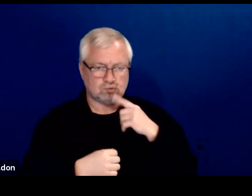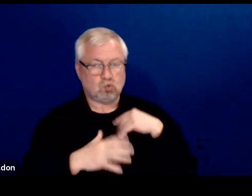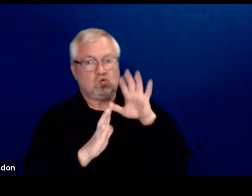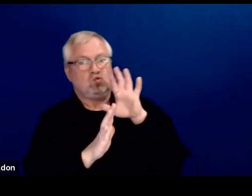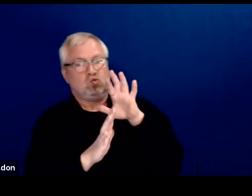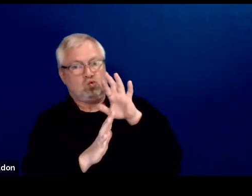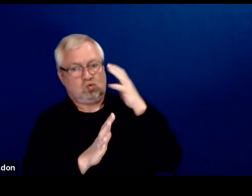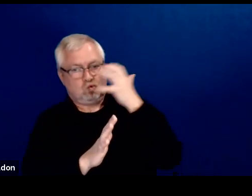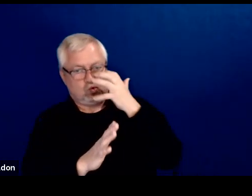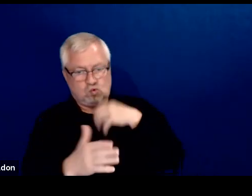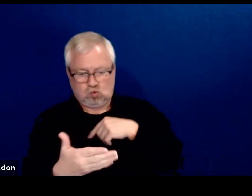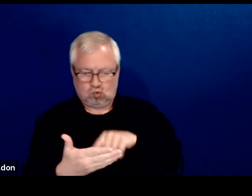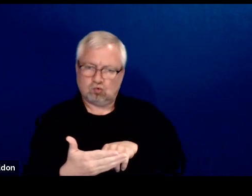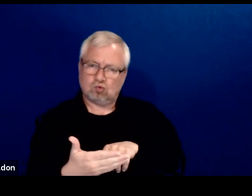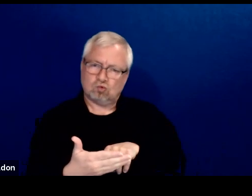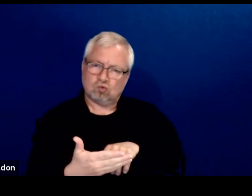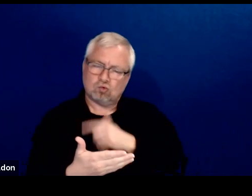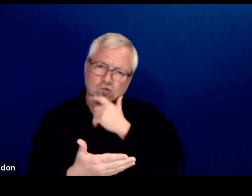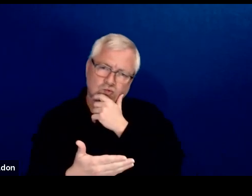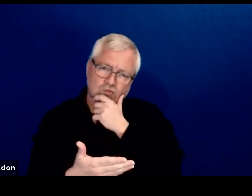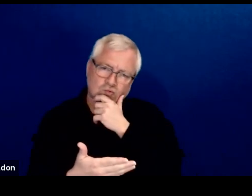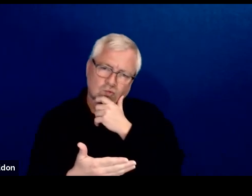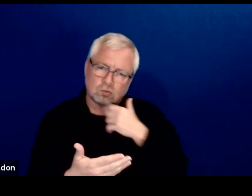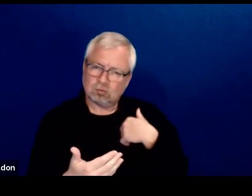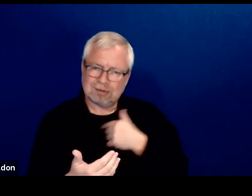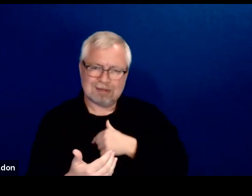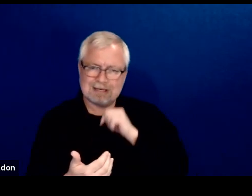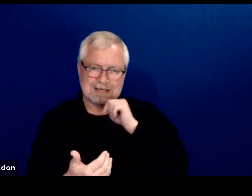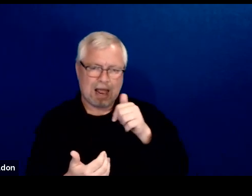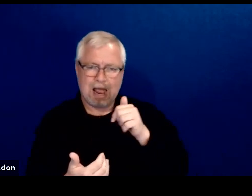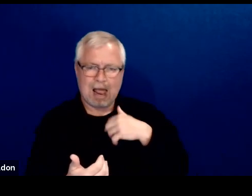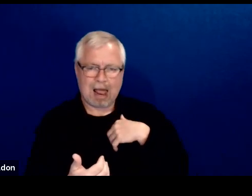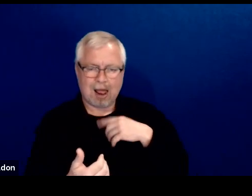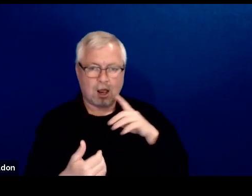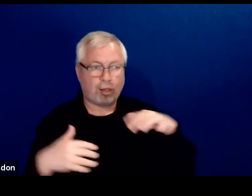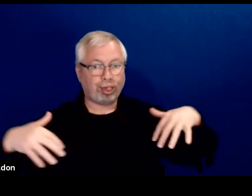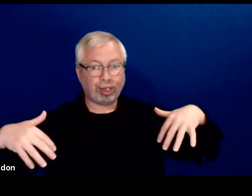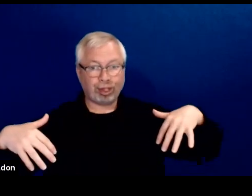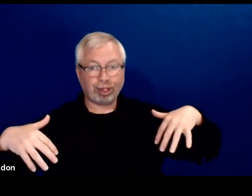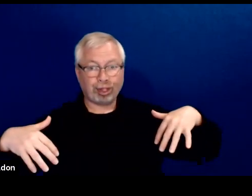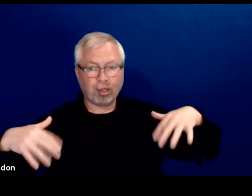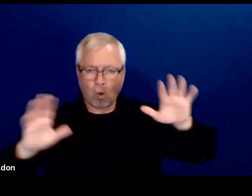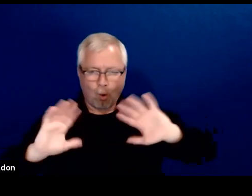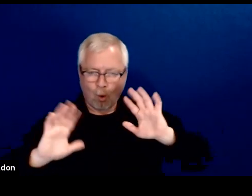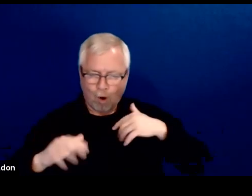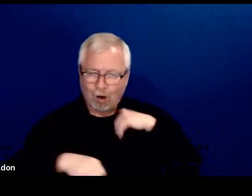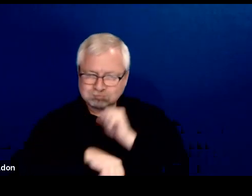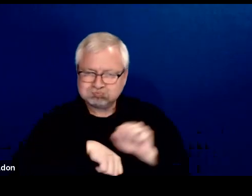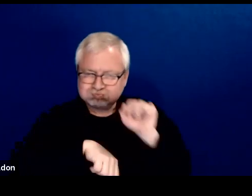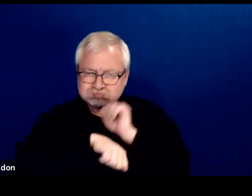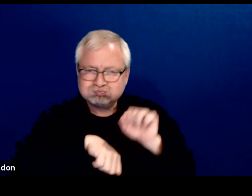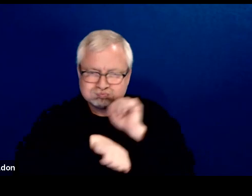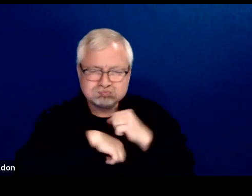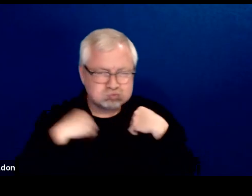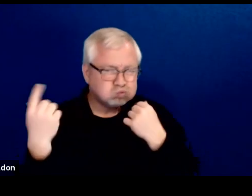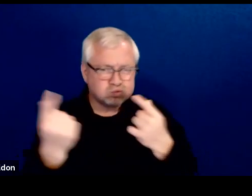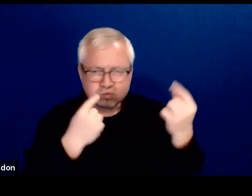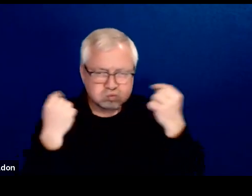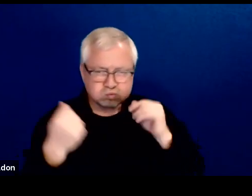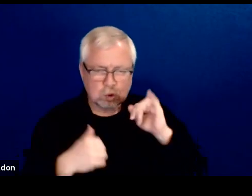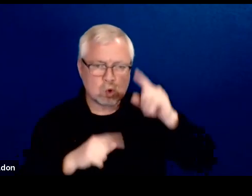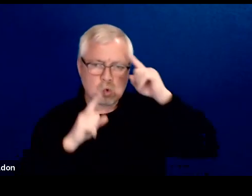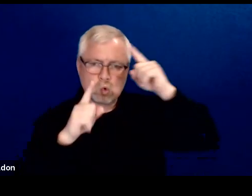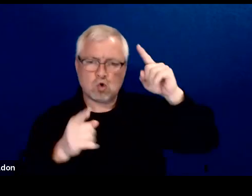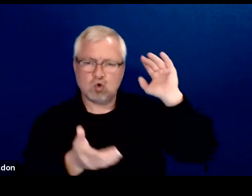well, we're not going to not do anything. We're going to do a lot. We're going to reduce this. But one of the questions come is,